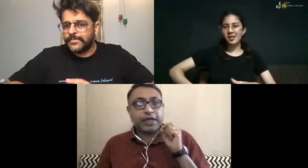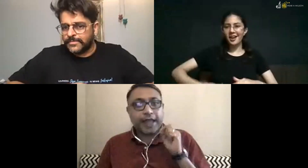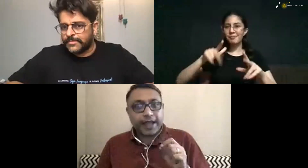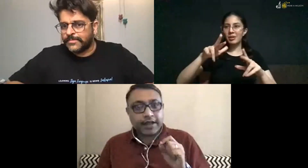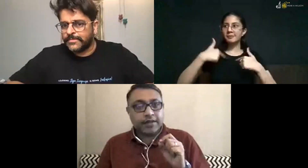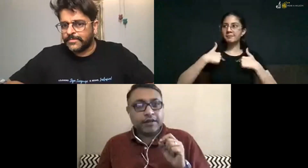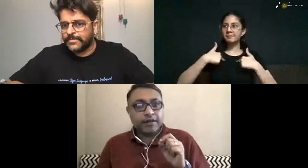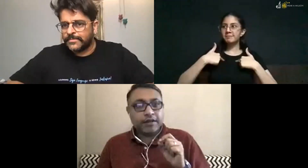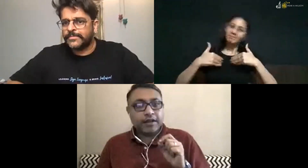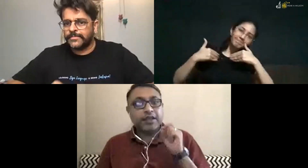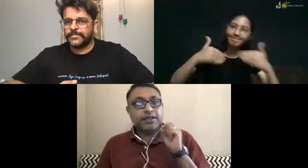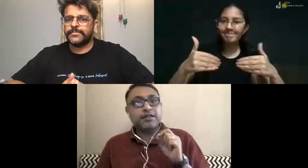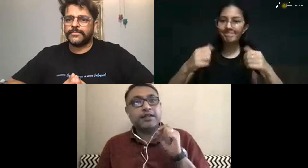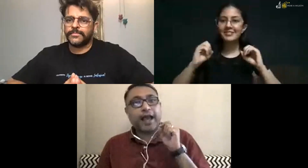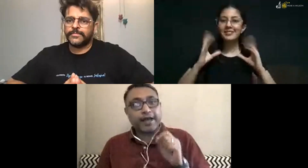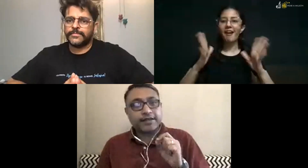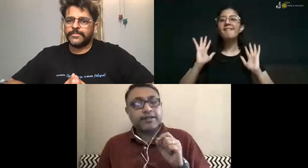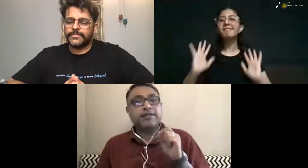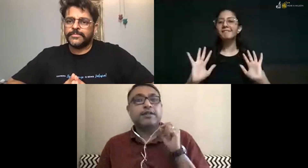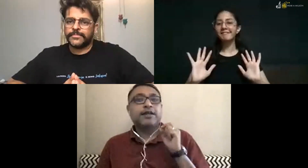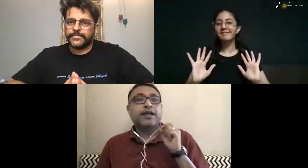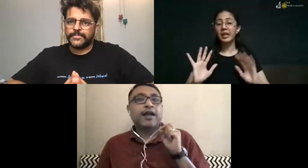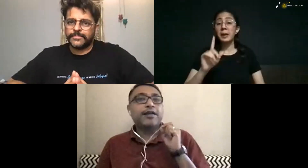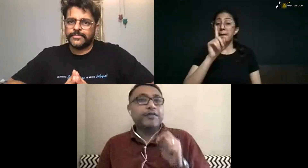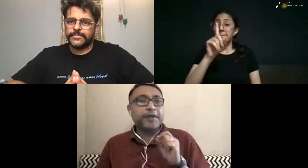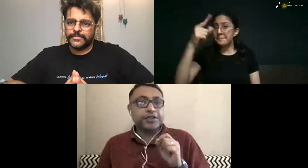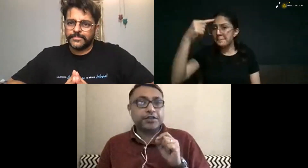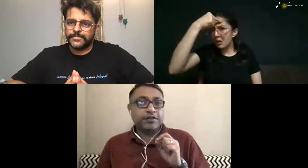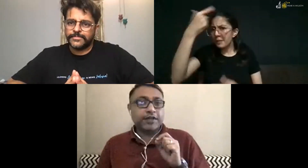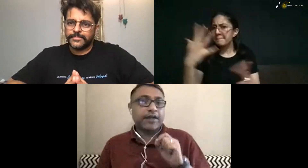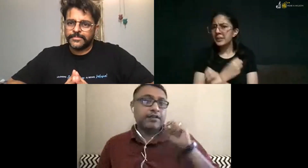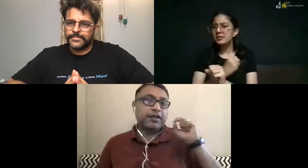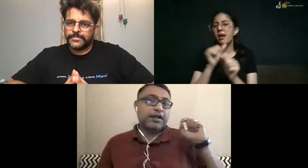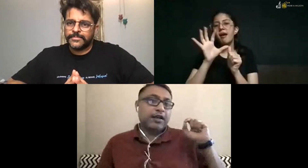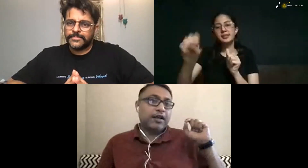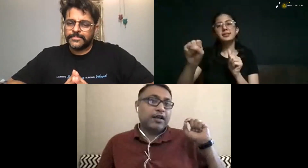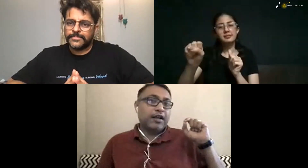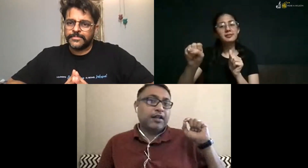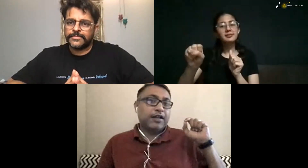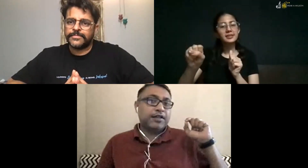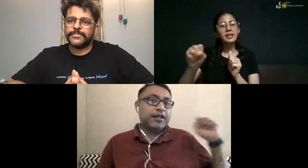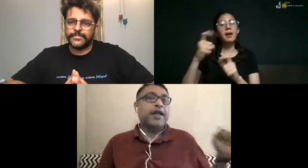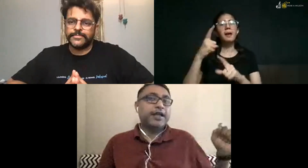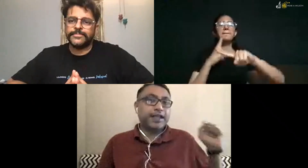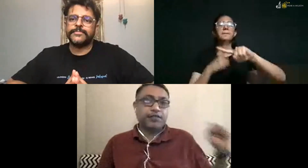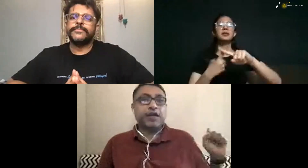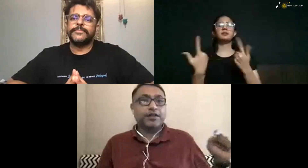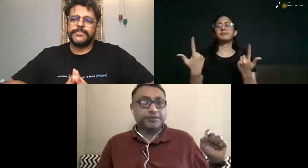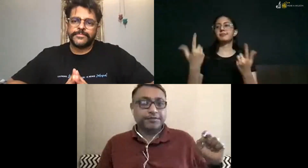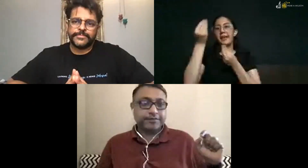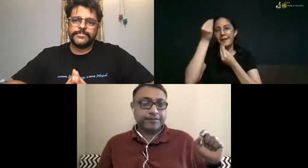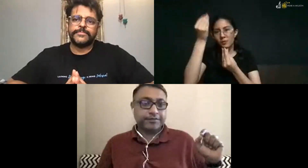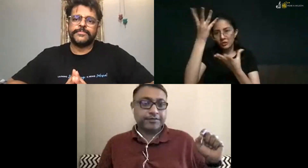they lack is the access and information that a hearing guide takes for